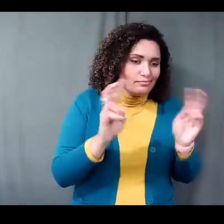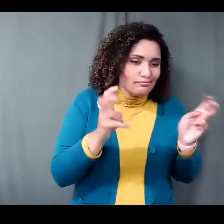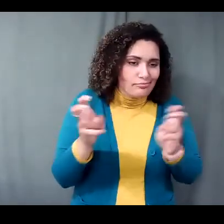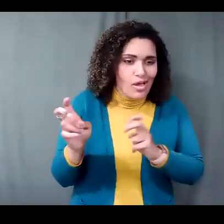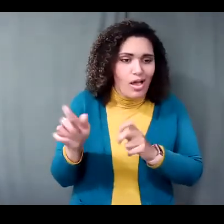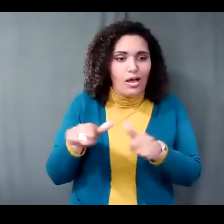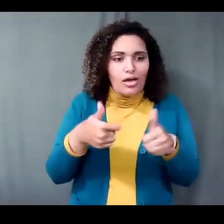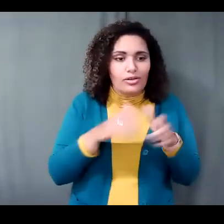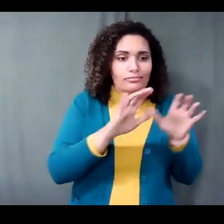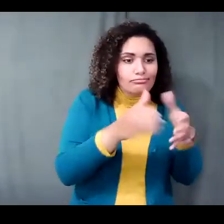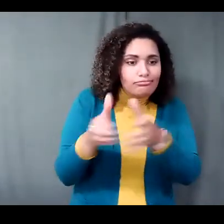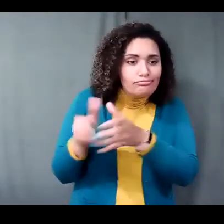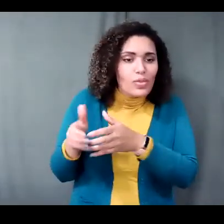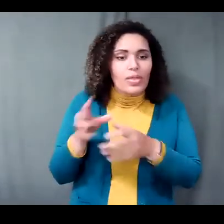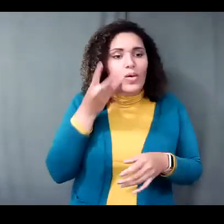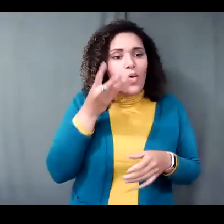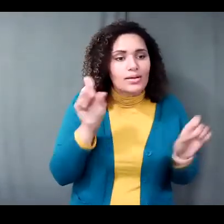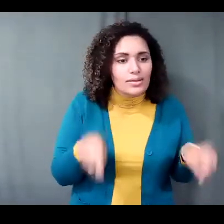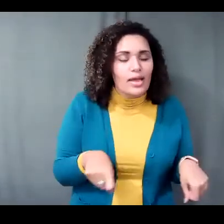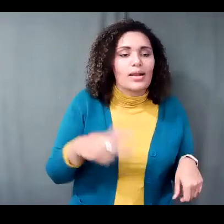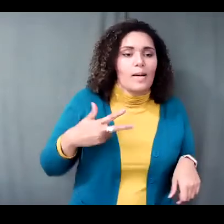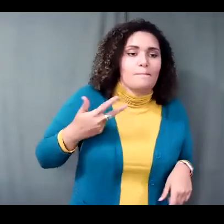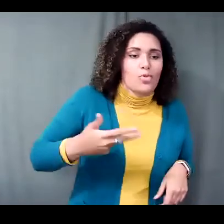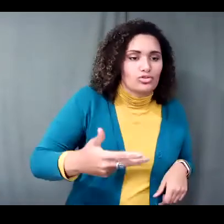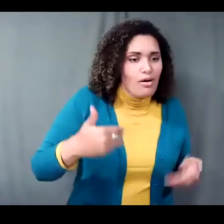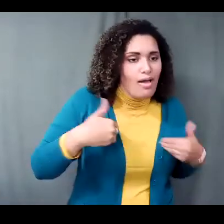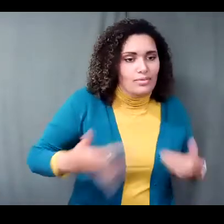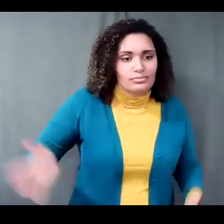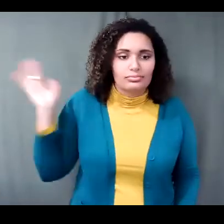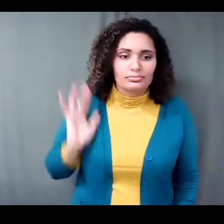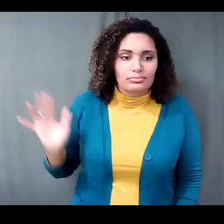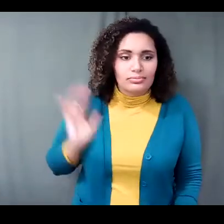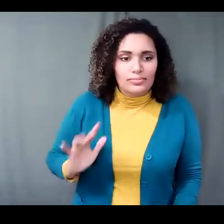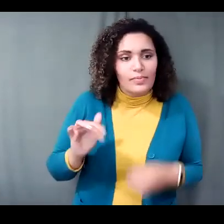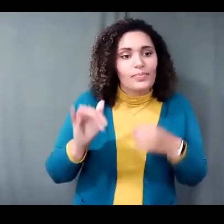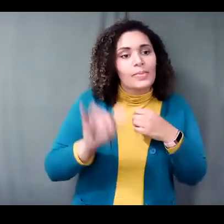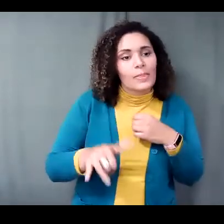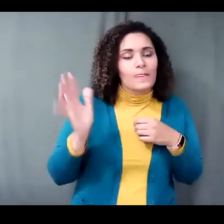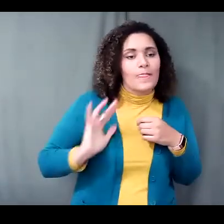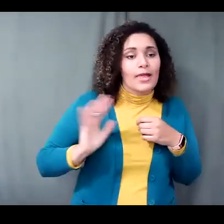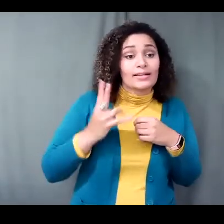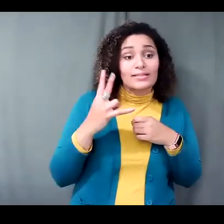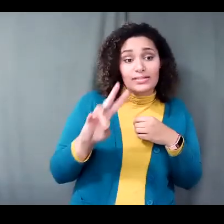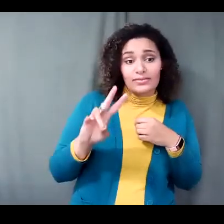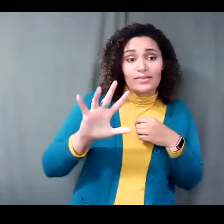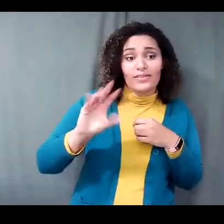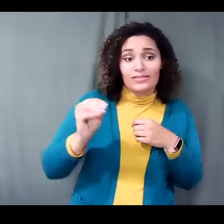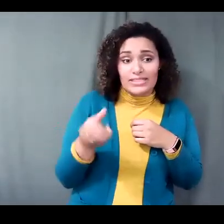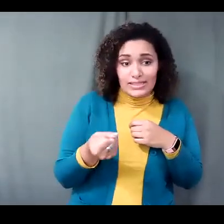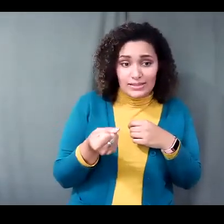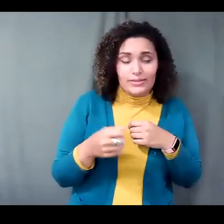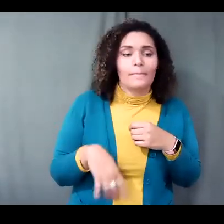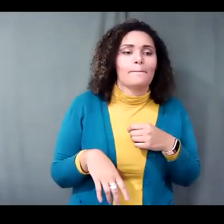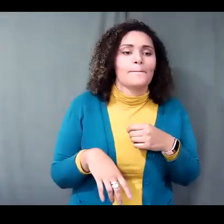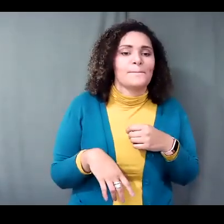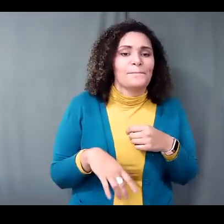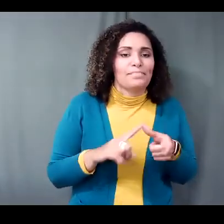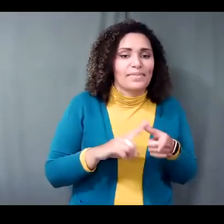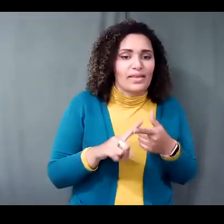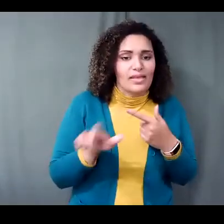what those wines could be, Portugal had it. So that was in the 1750s. And the other